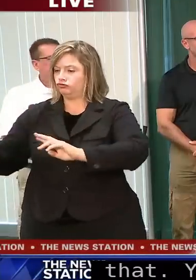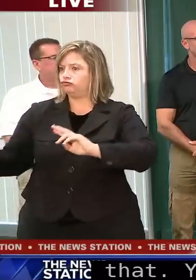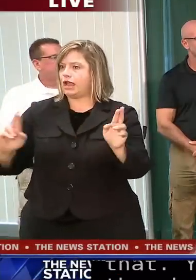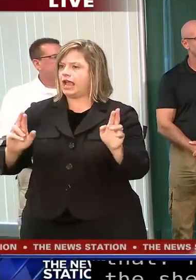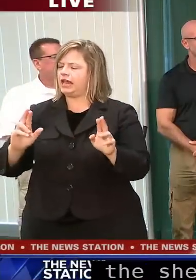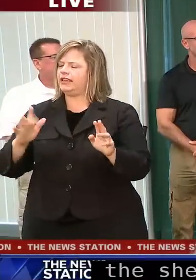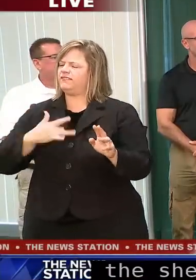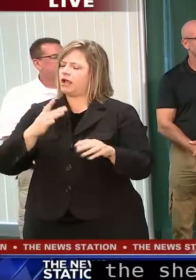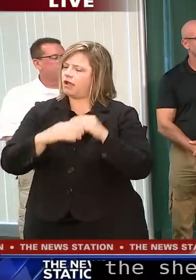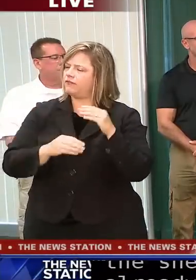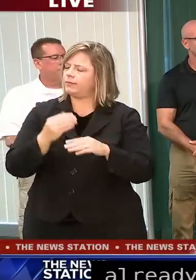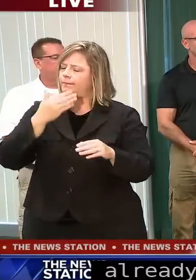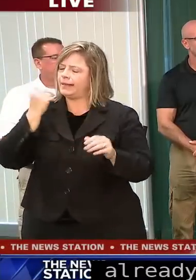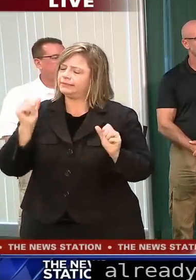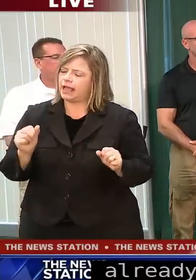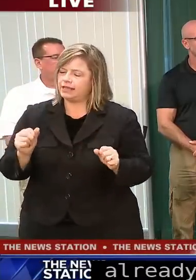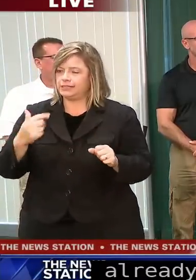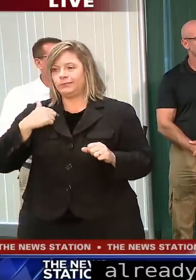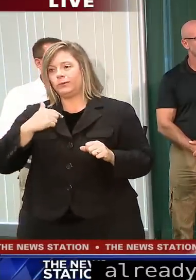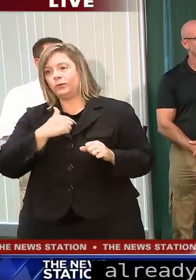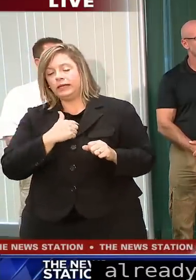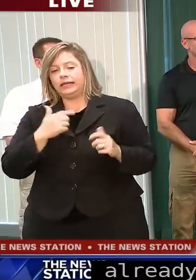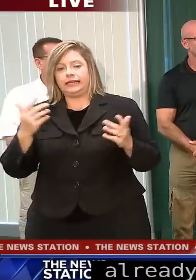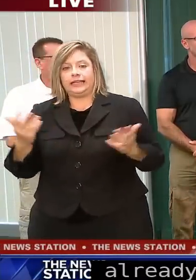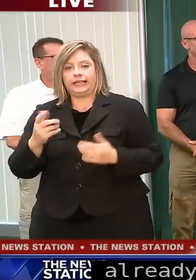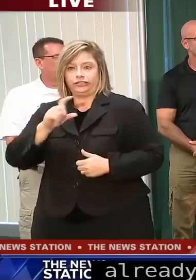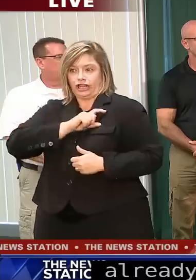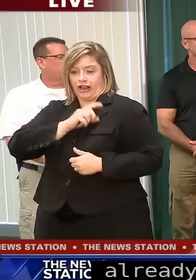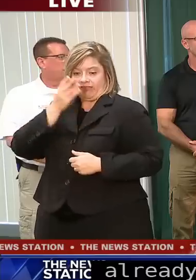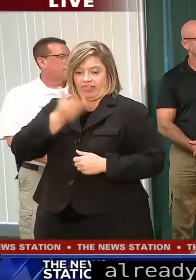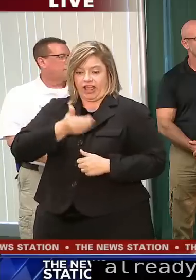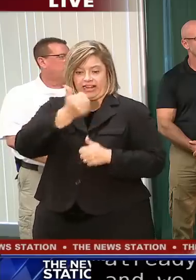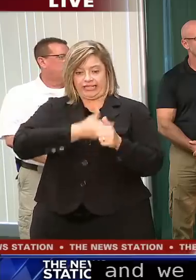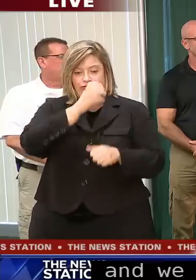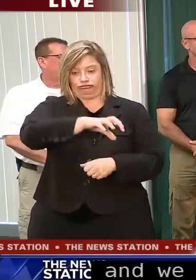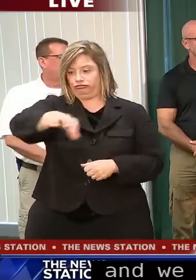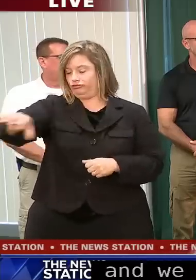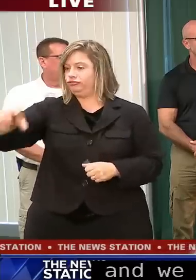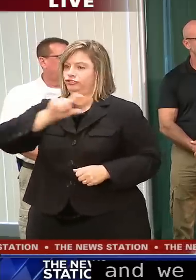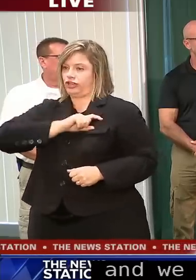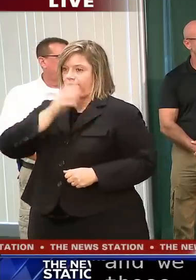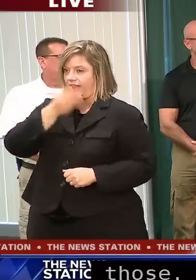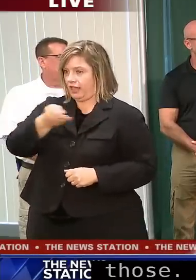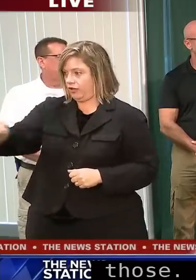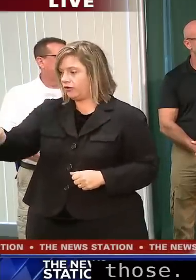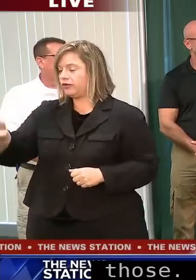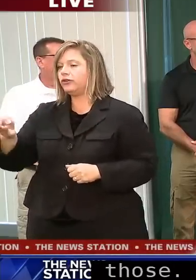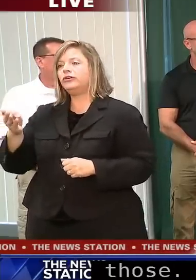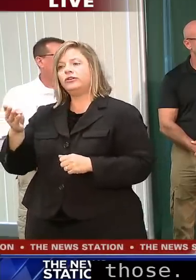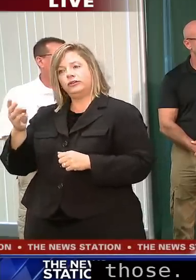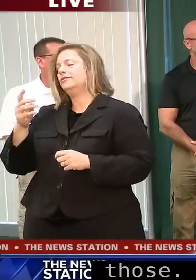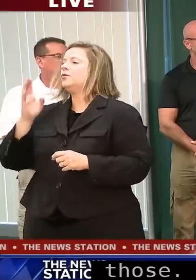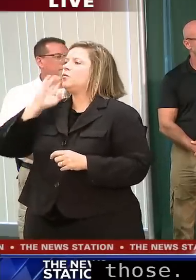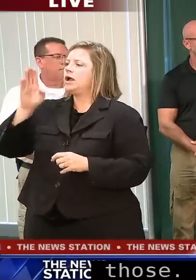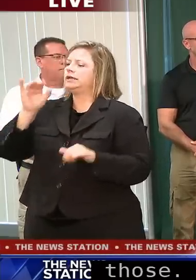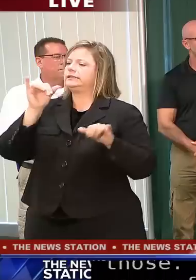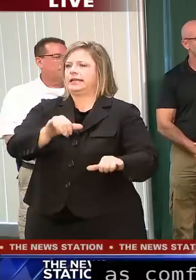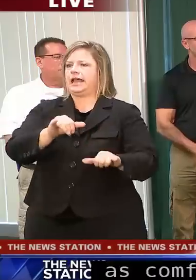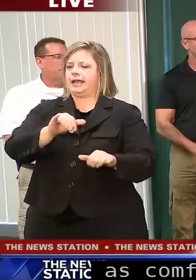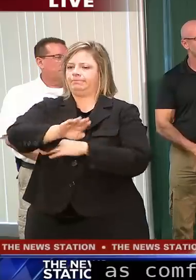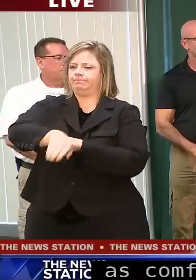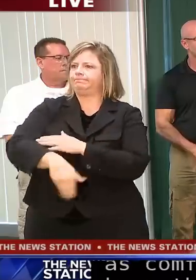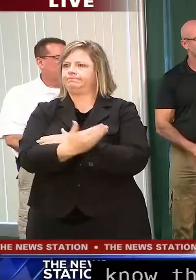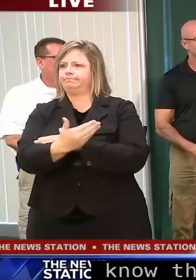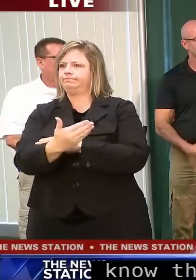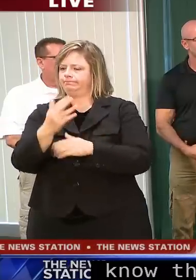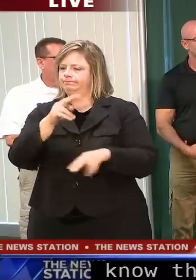accommodations are as comfortable as possible, and know that we have deputy sheriffs that are stationed at each one of these locations, and they will remain there